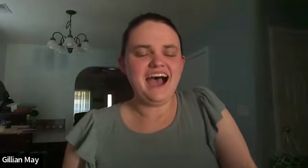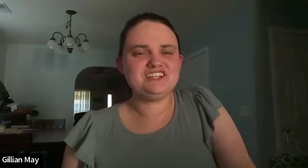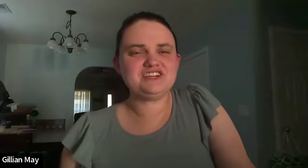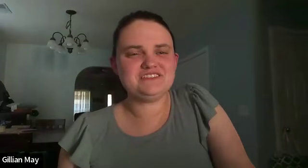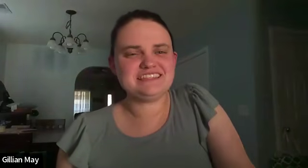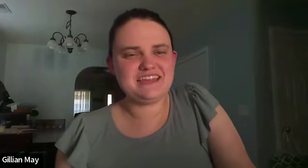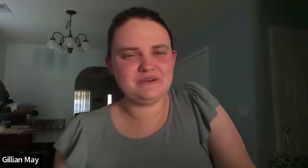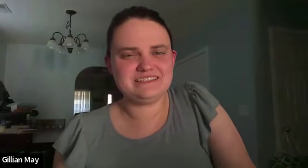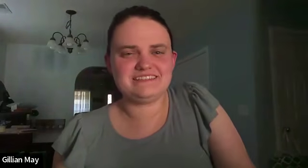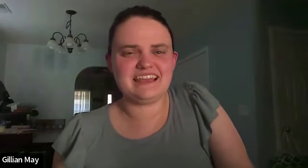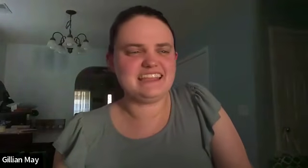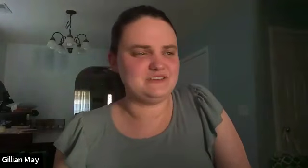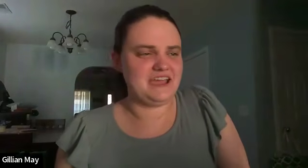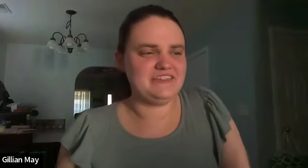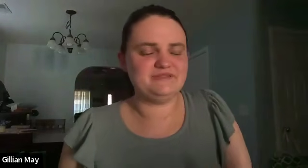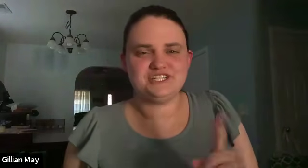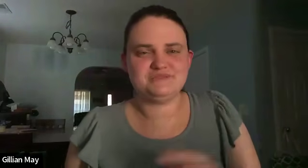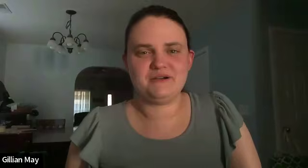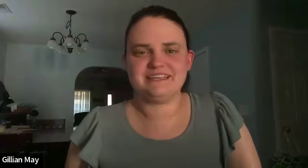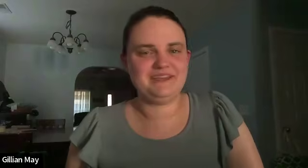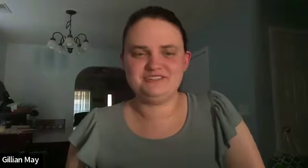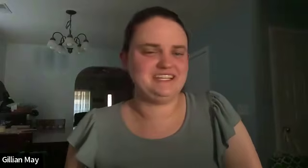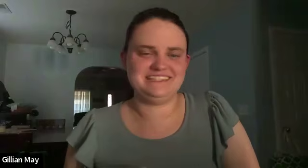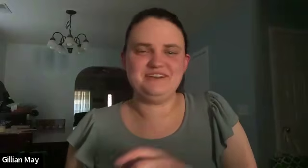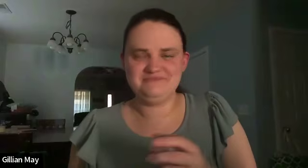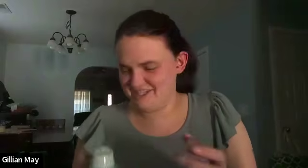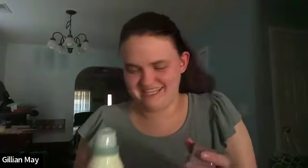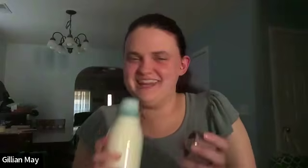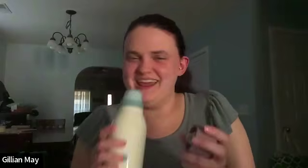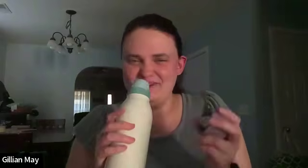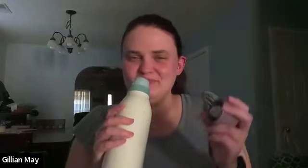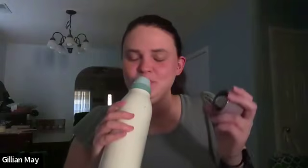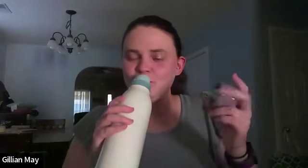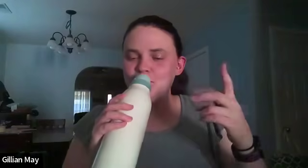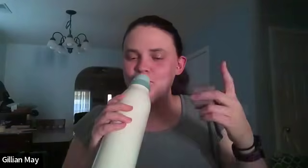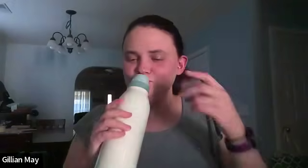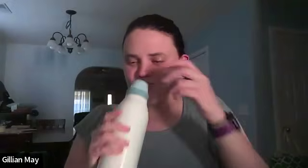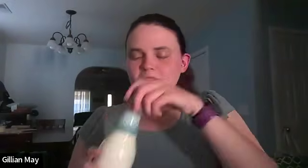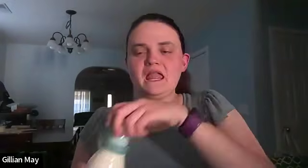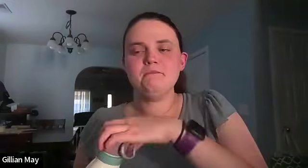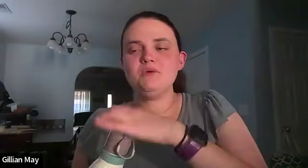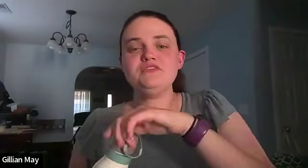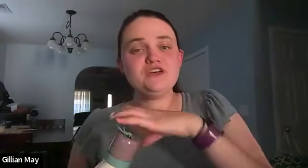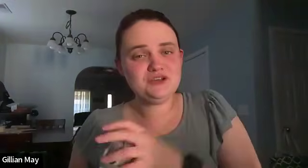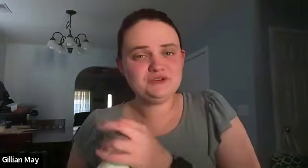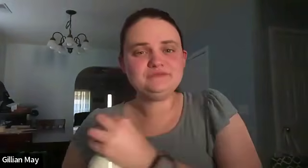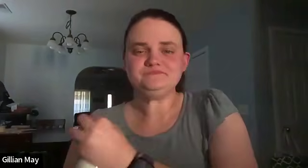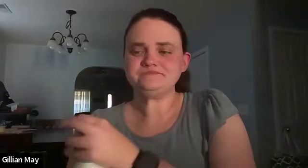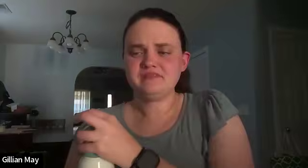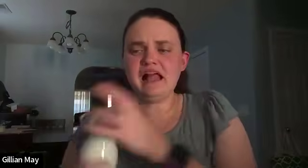I just heard the slight noises. I was like, it's okay. And then when she spoke, I was like, no, she doesn't know. She doesn't know. But with the who,